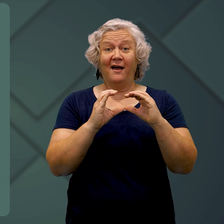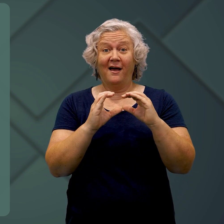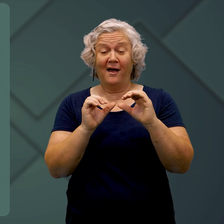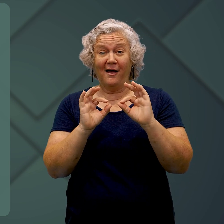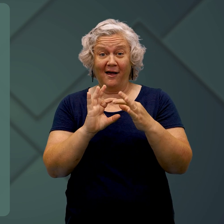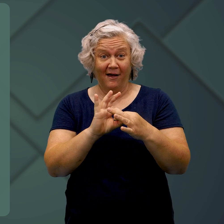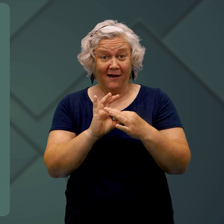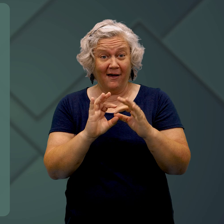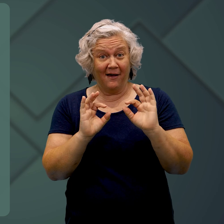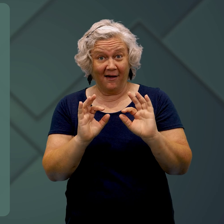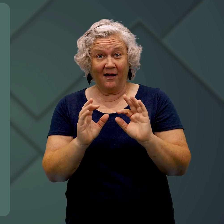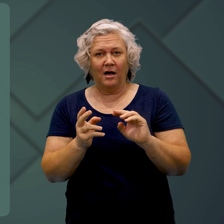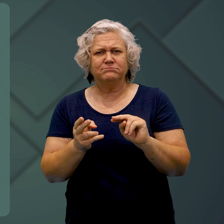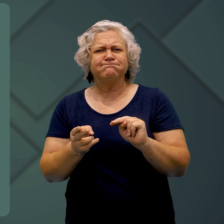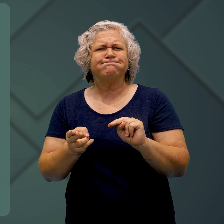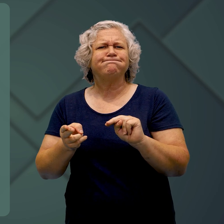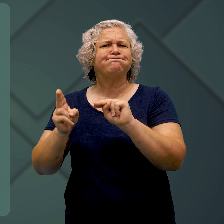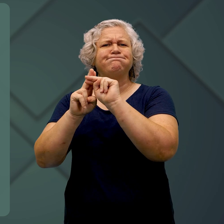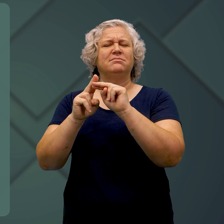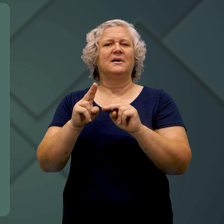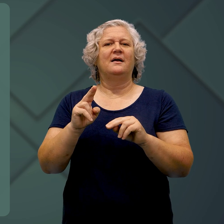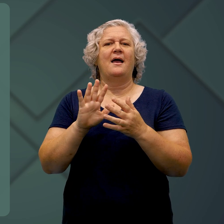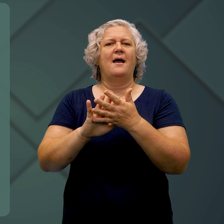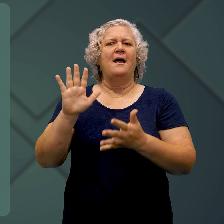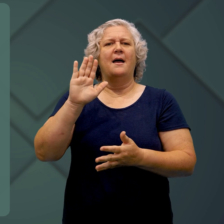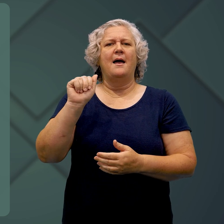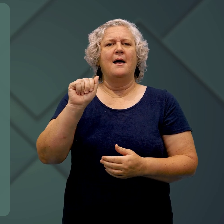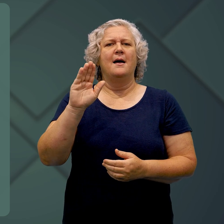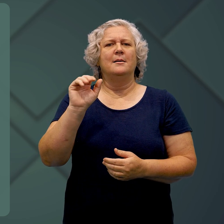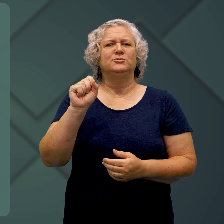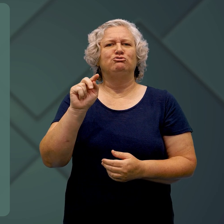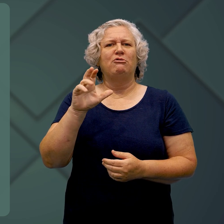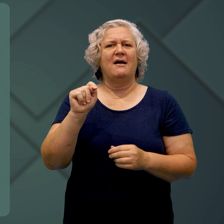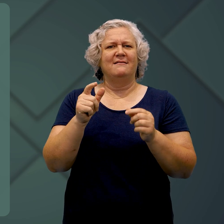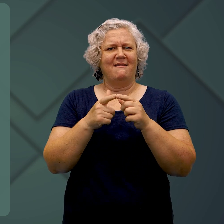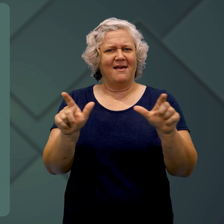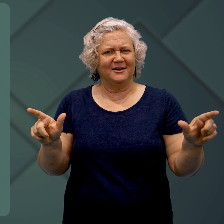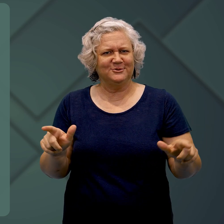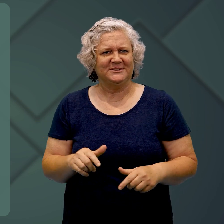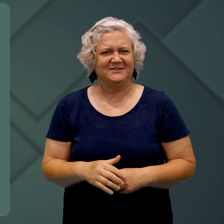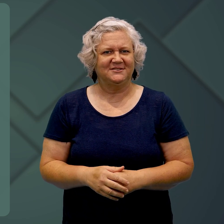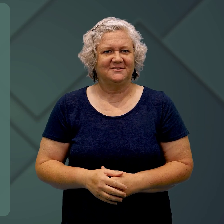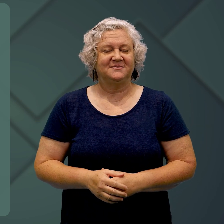And continuous communication is what builds and develops abstract language.